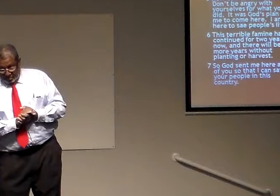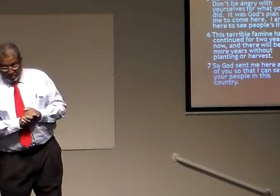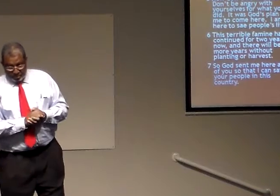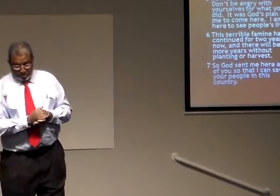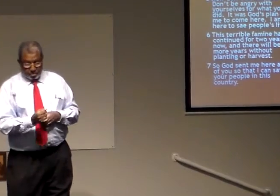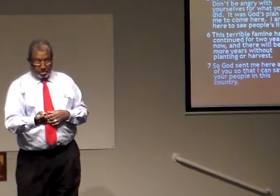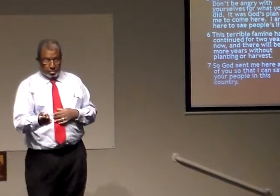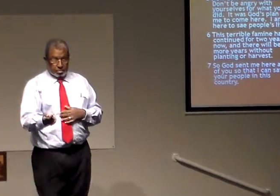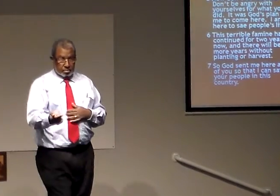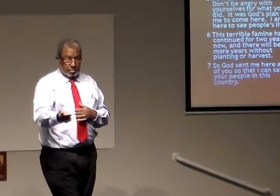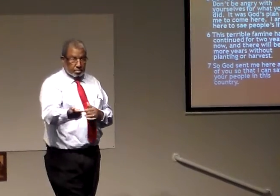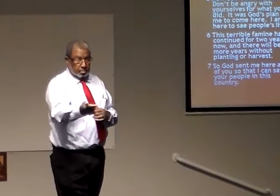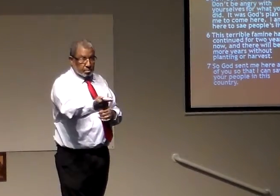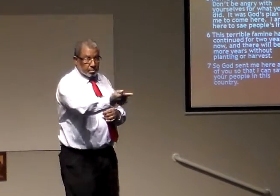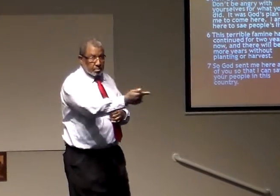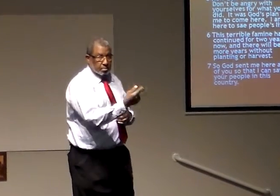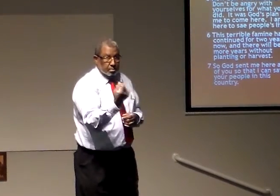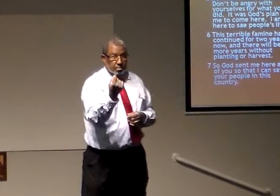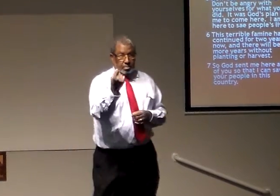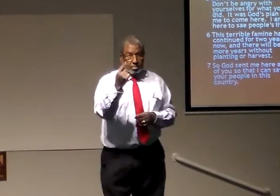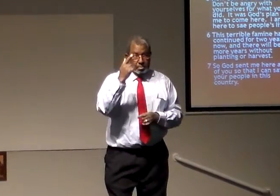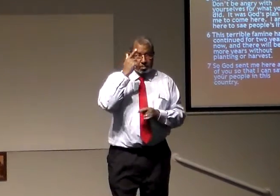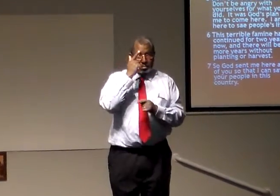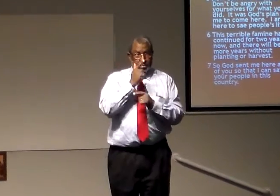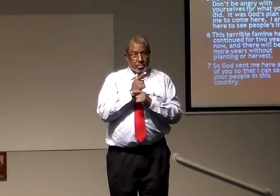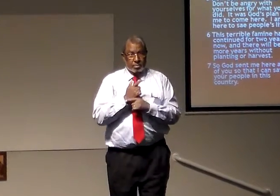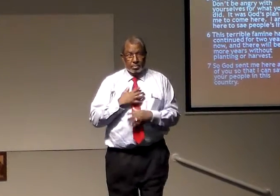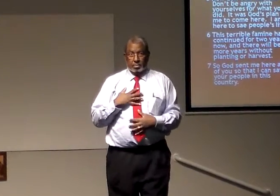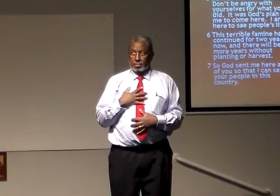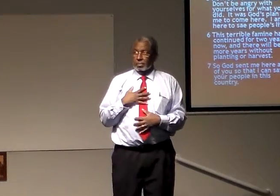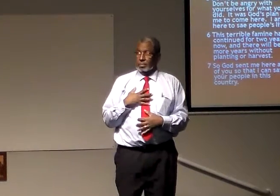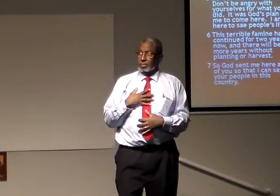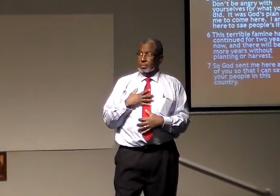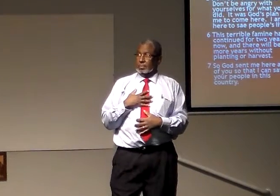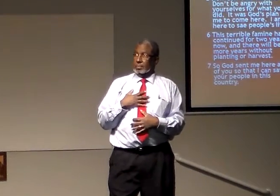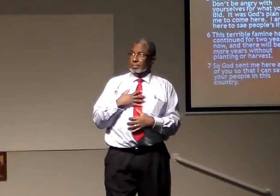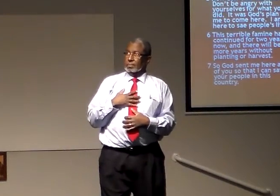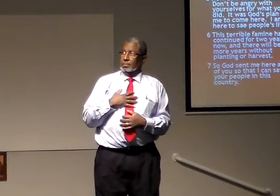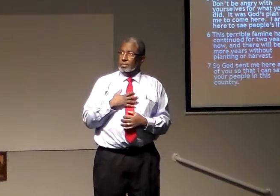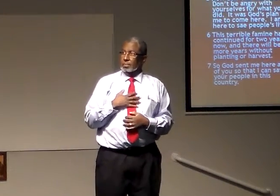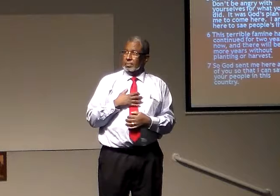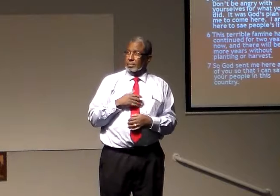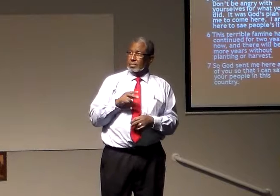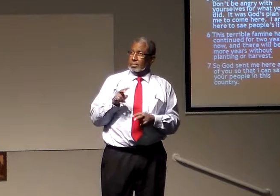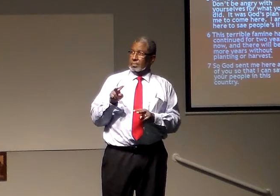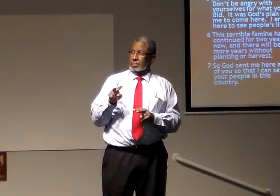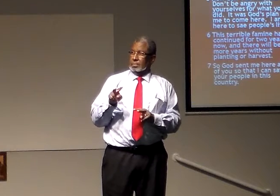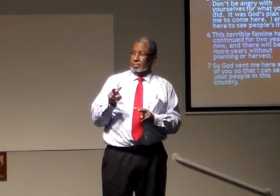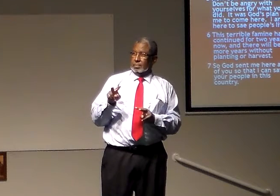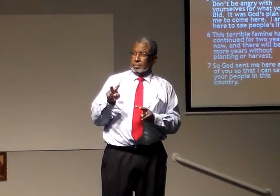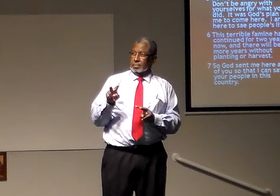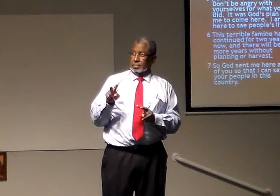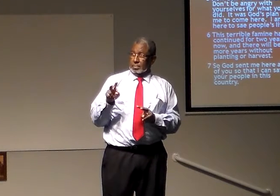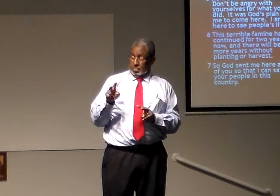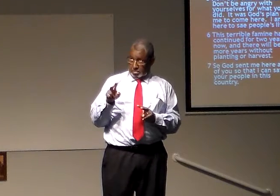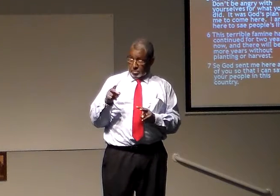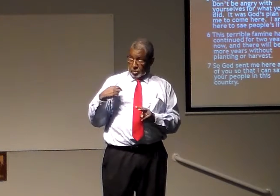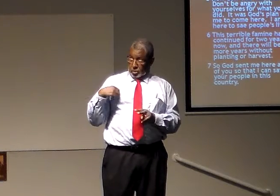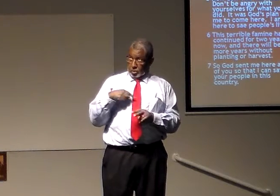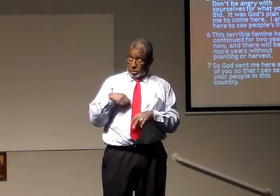He said, now, all 11 brothers, they were afraid. They were like, no, that can't